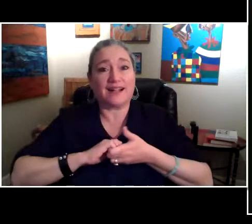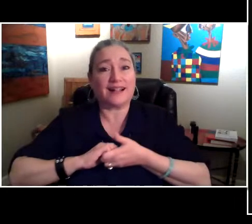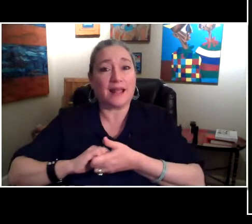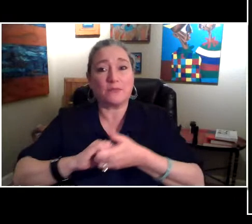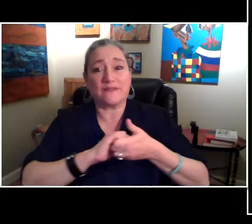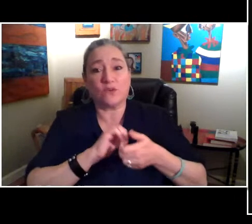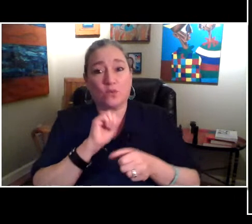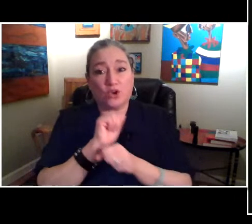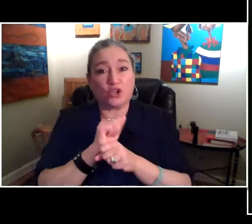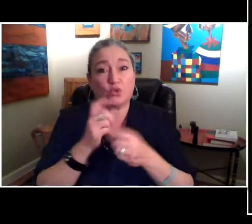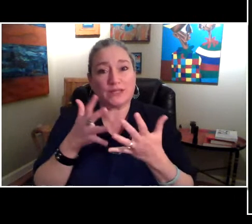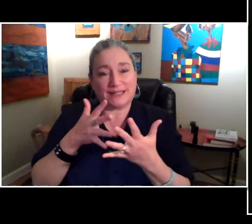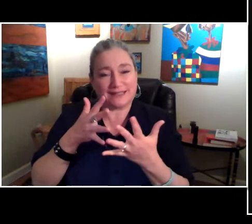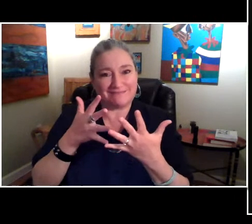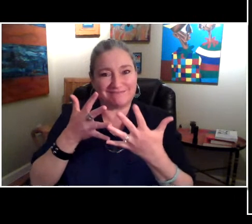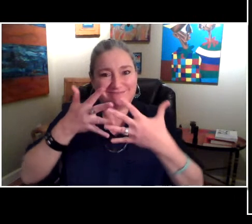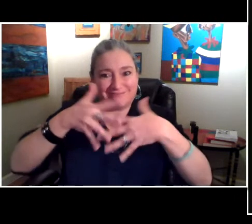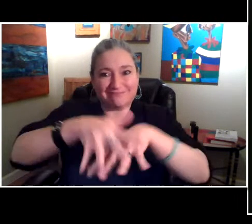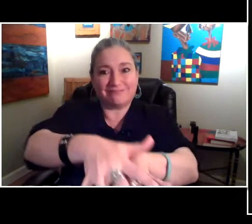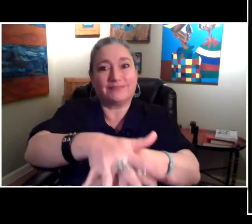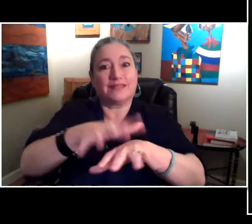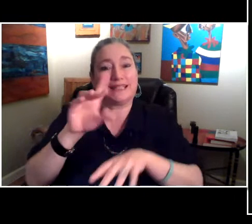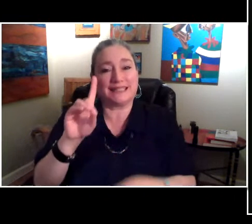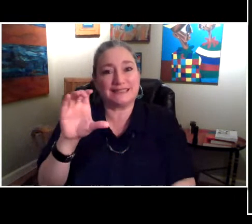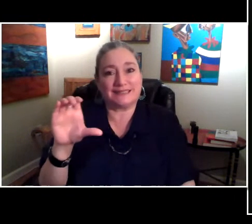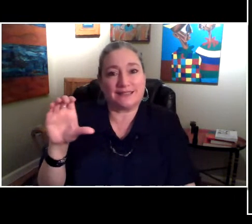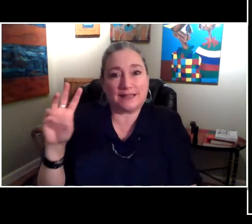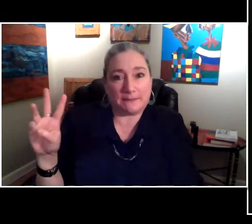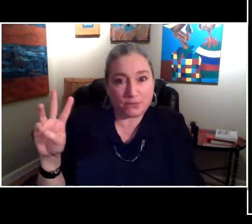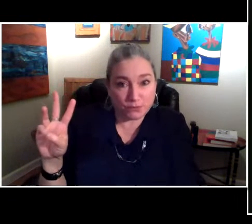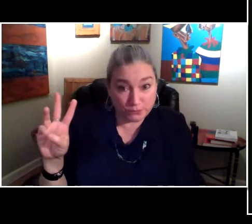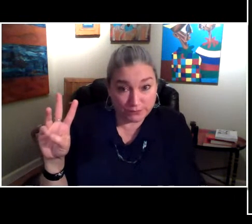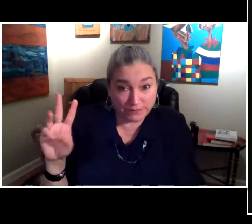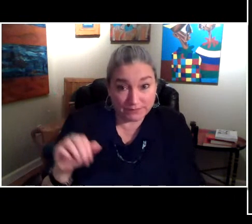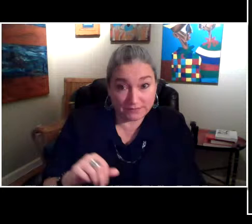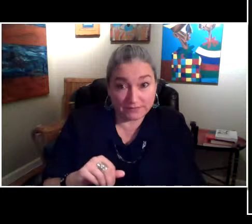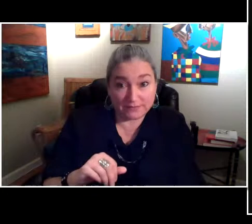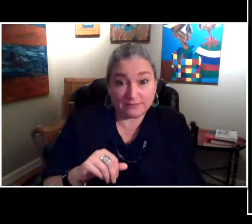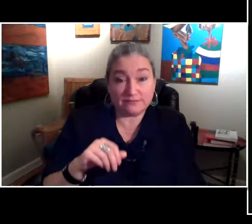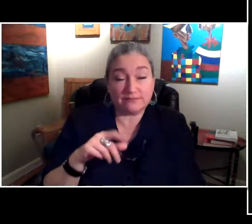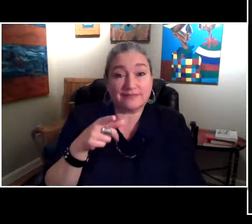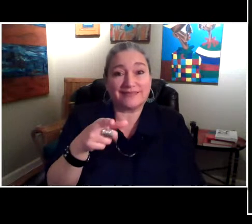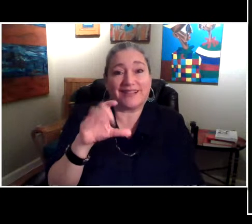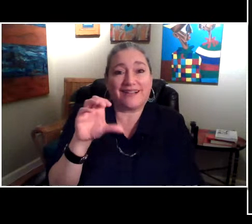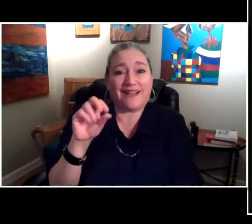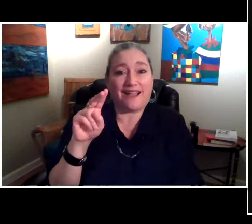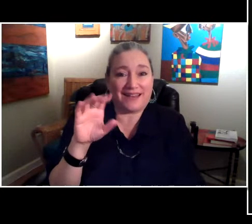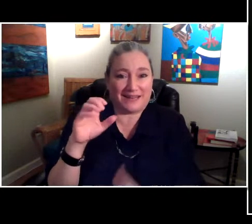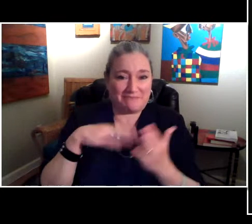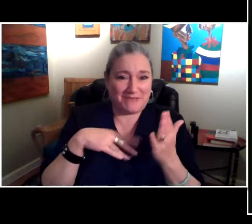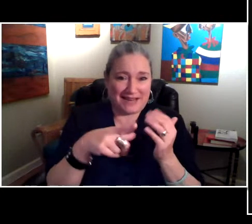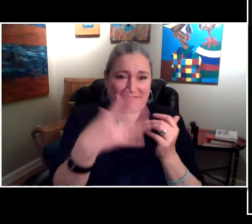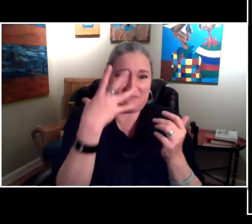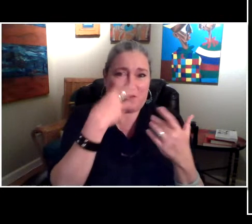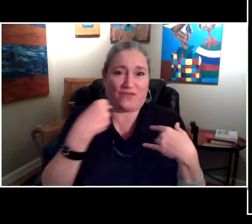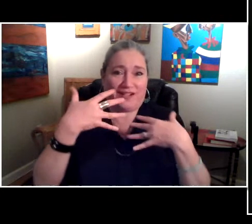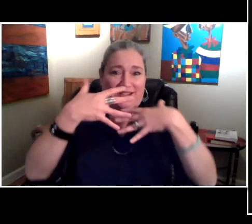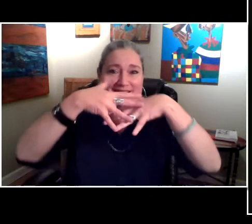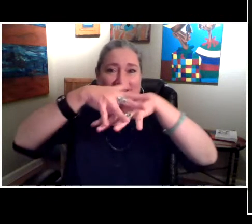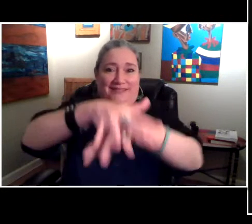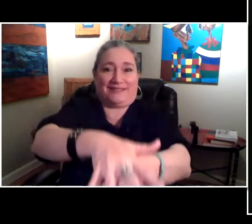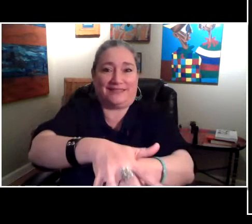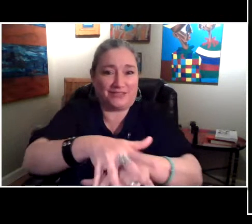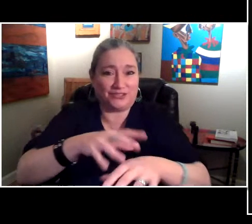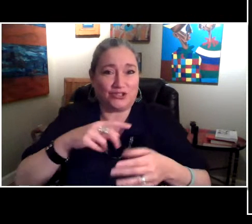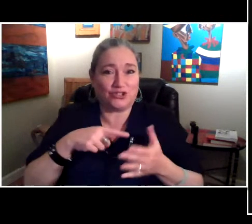So through our discussion and recommendations, I'll summarize that in this last slide, we talked about collaborative work and the